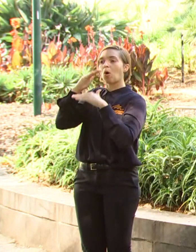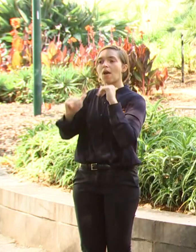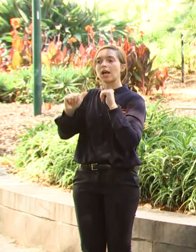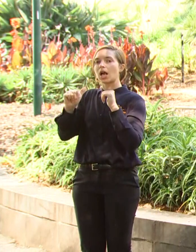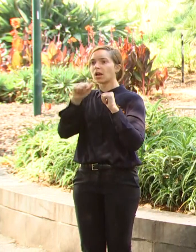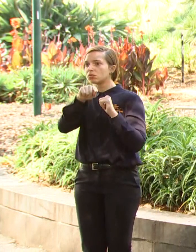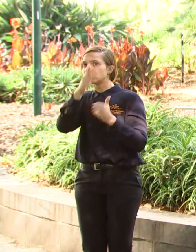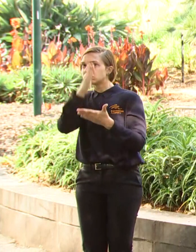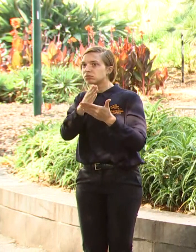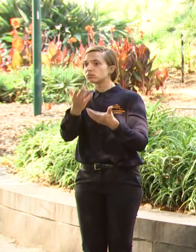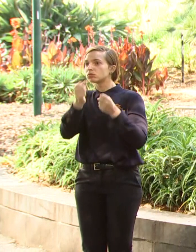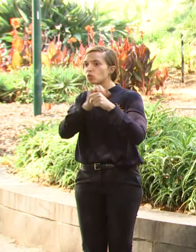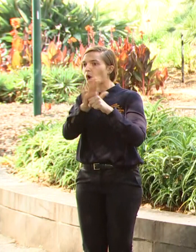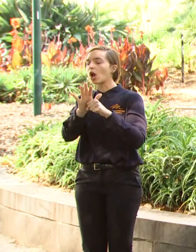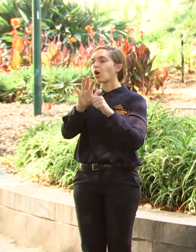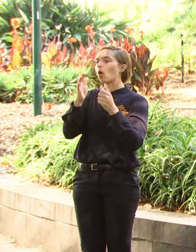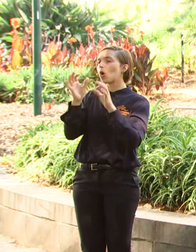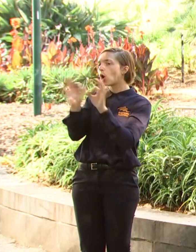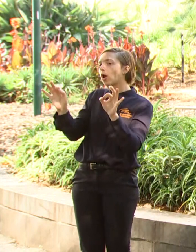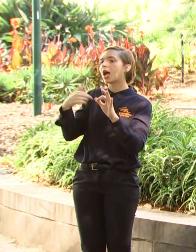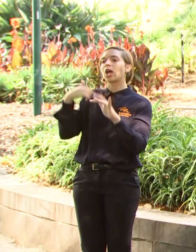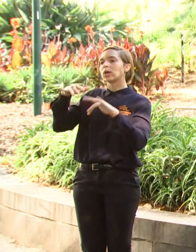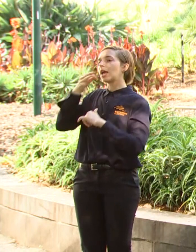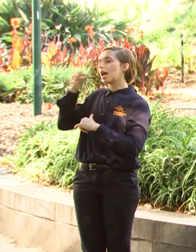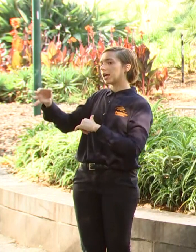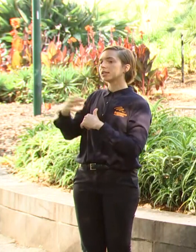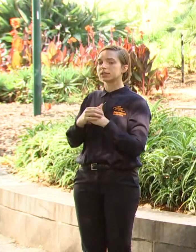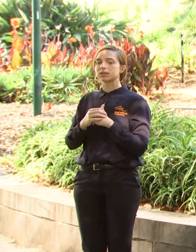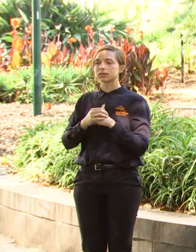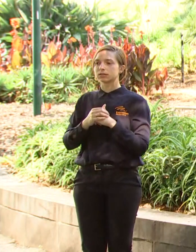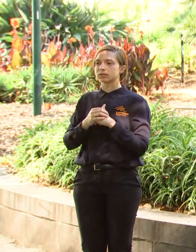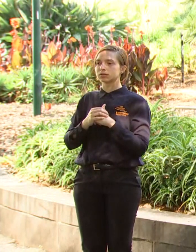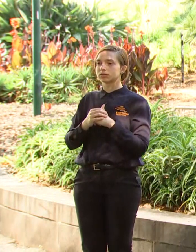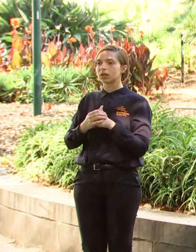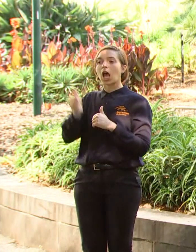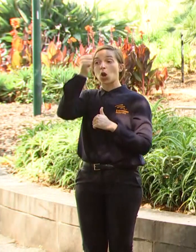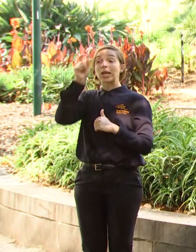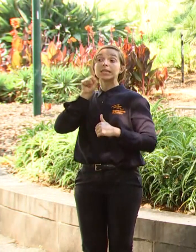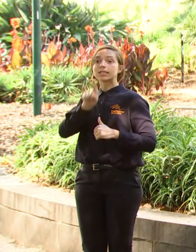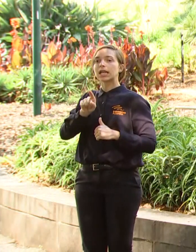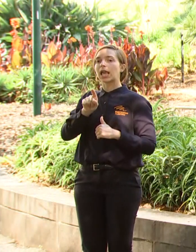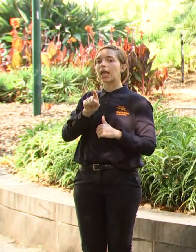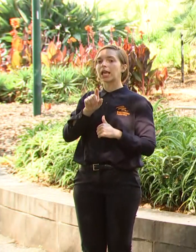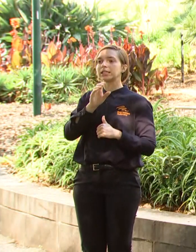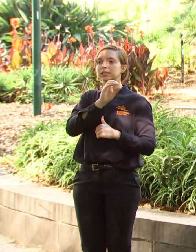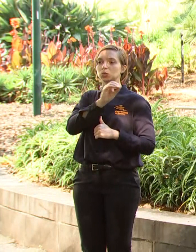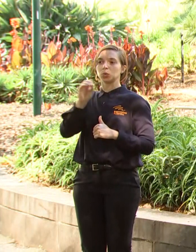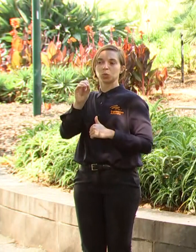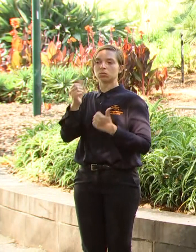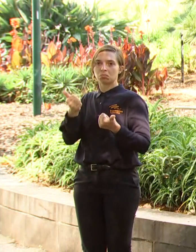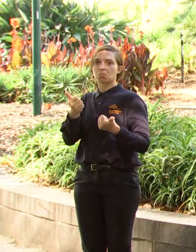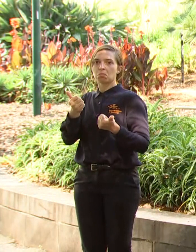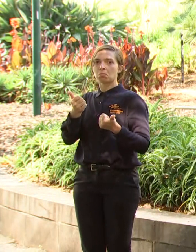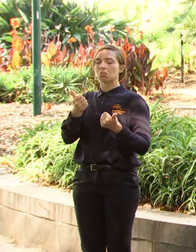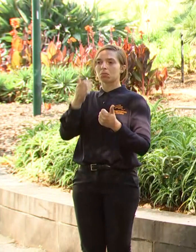have anything to say to you. So obviously it wasn't positive yesterday. I'm not sure whether that's evolved overnight. It won't be caught up in